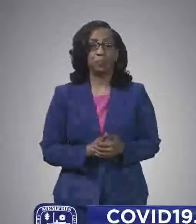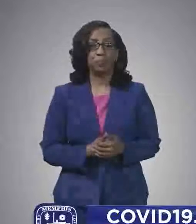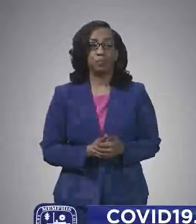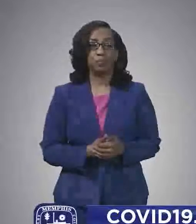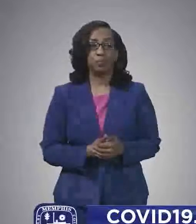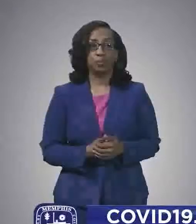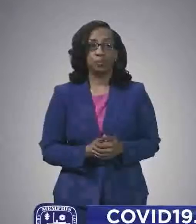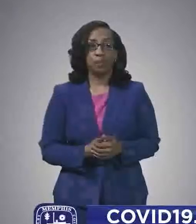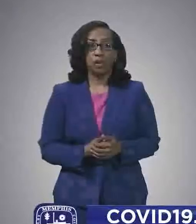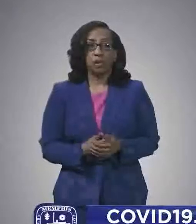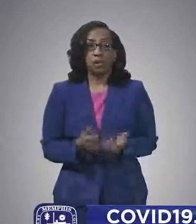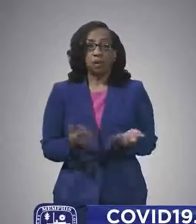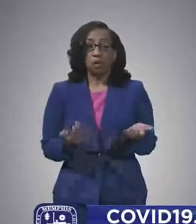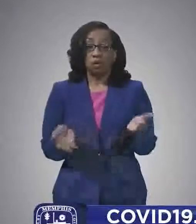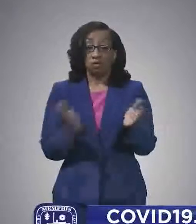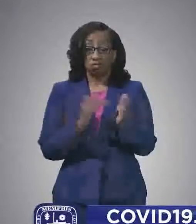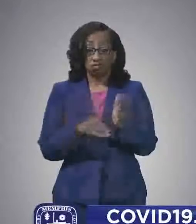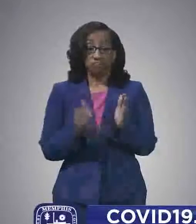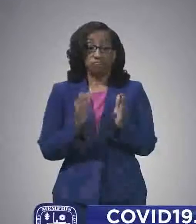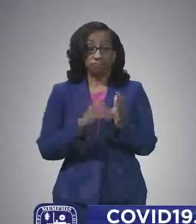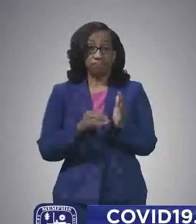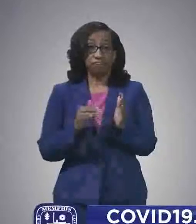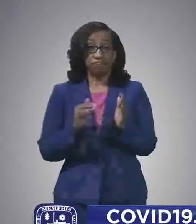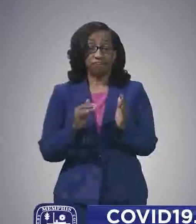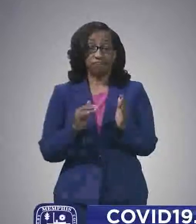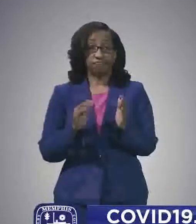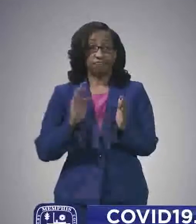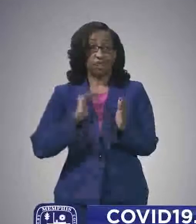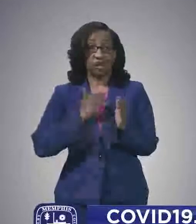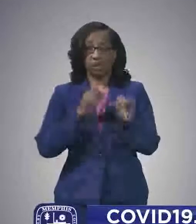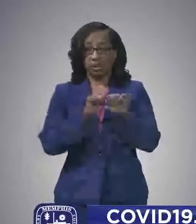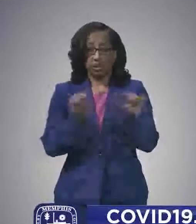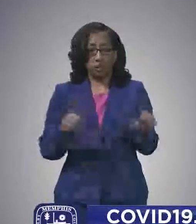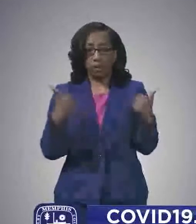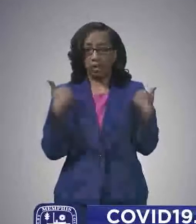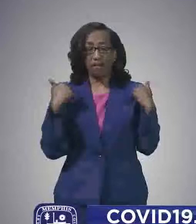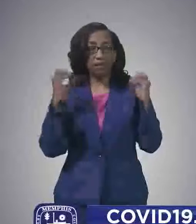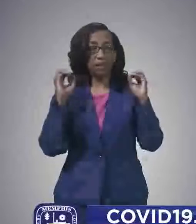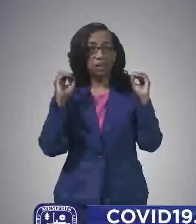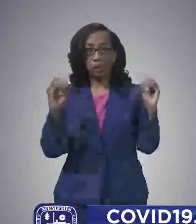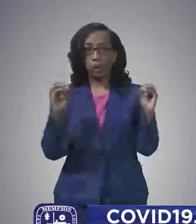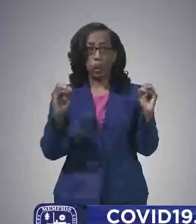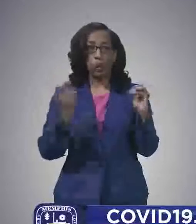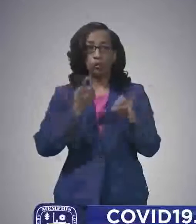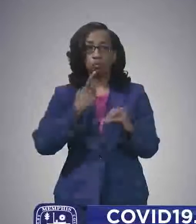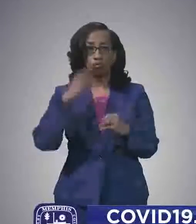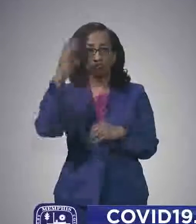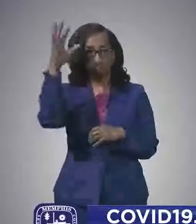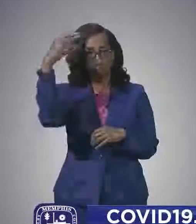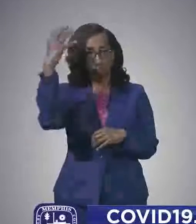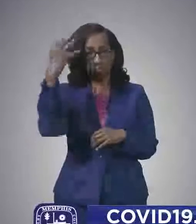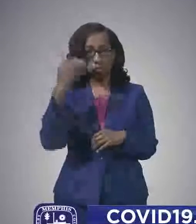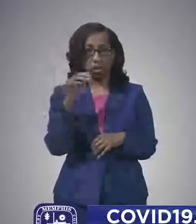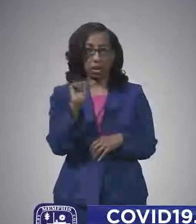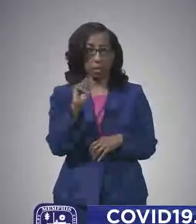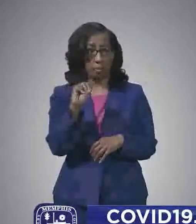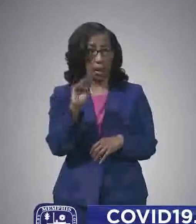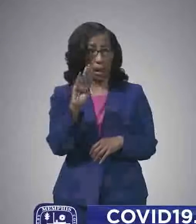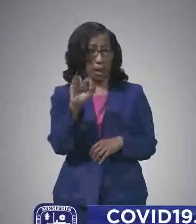So many times a day, our system, we have no ambulances available, but we do have the ability to continue to send